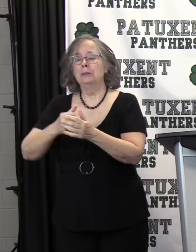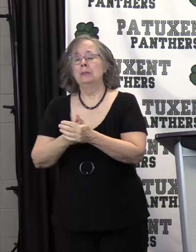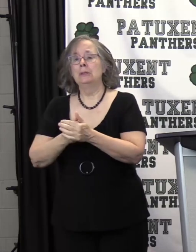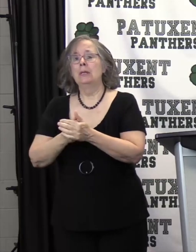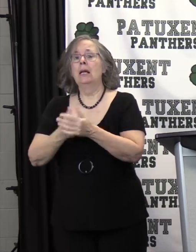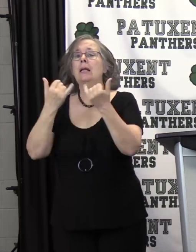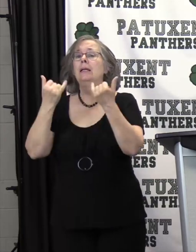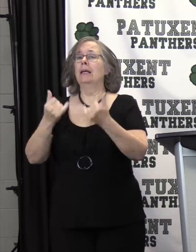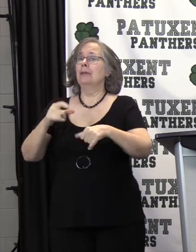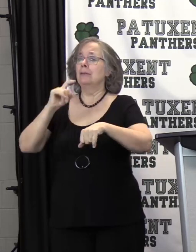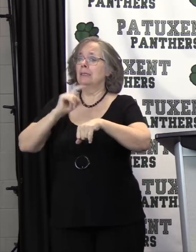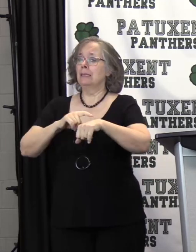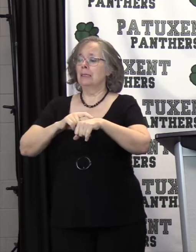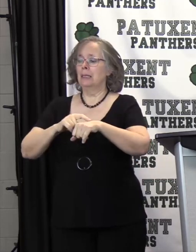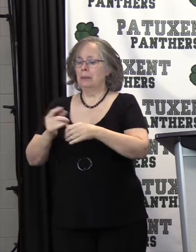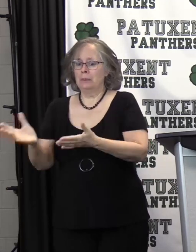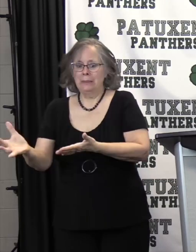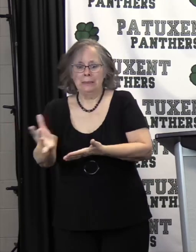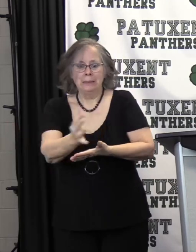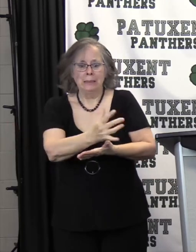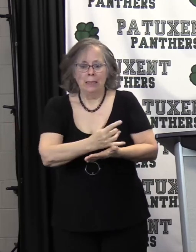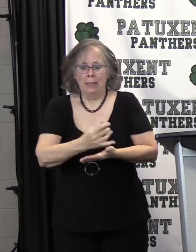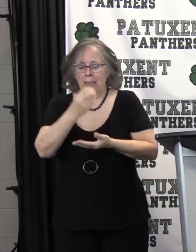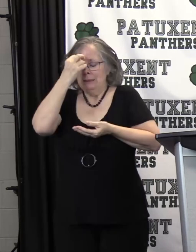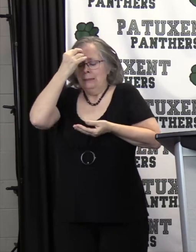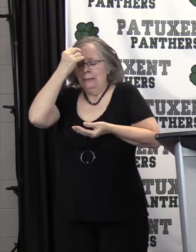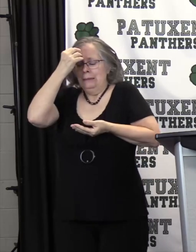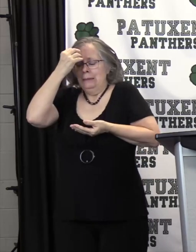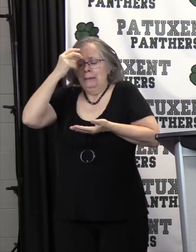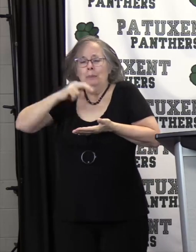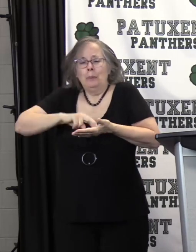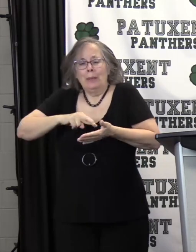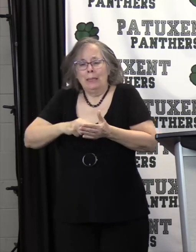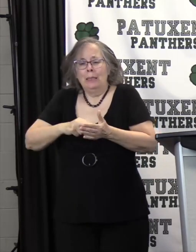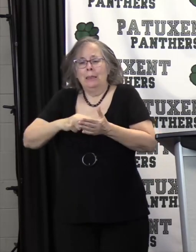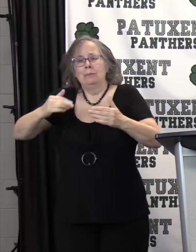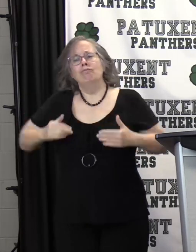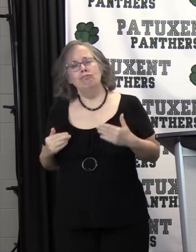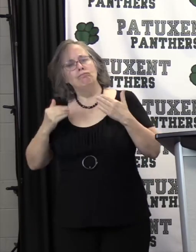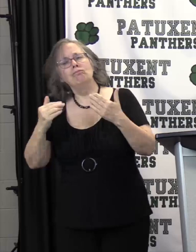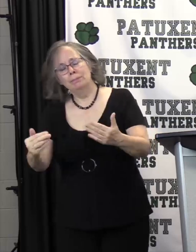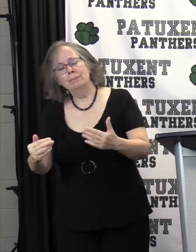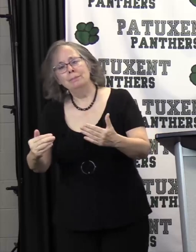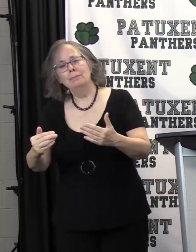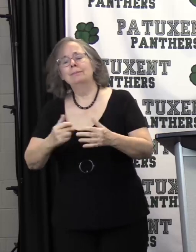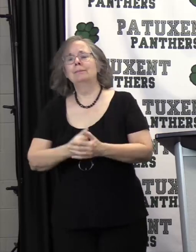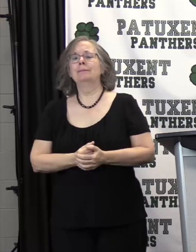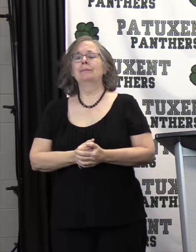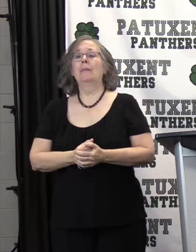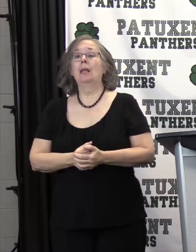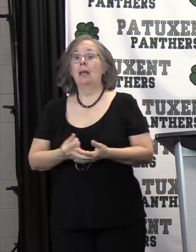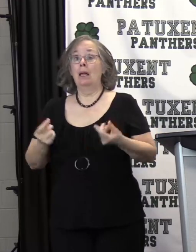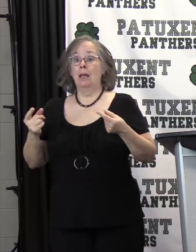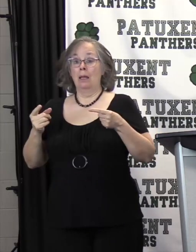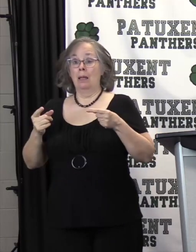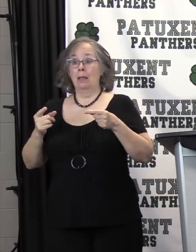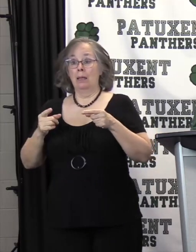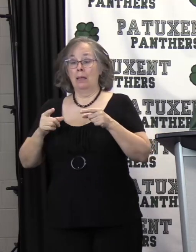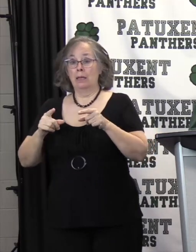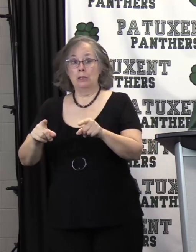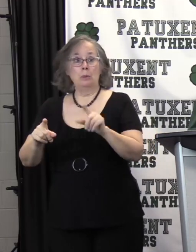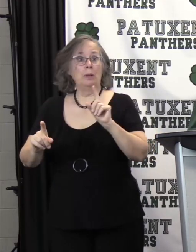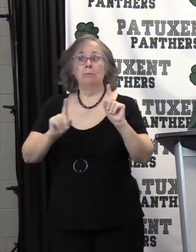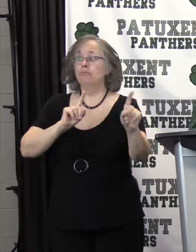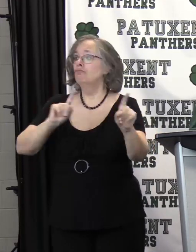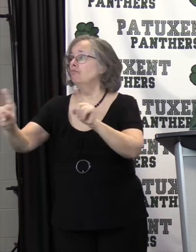Now is the time to take what we have learned, reflect on what it means to us, and move forward. As we go our